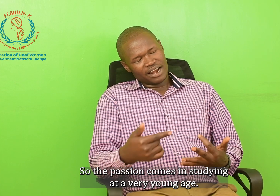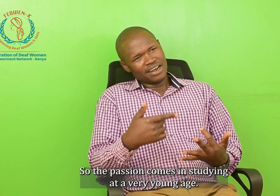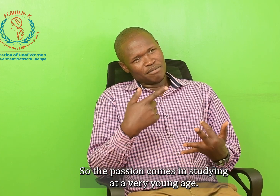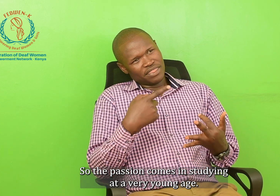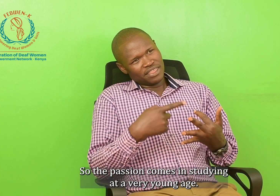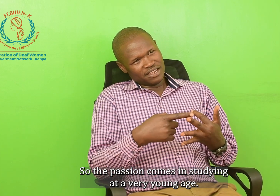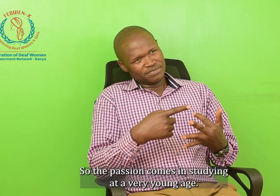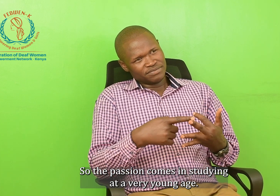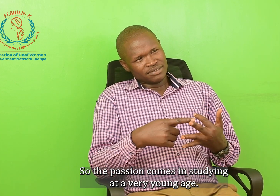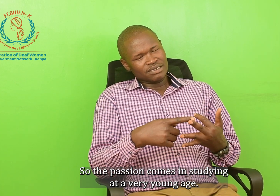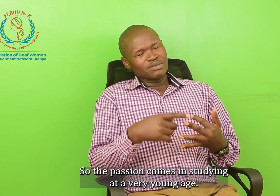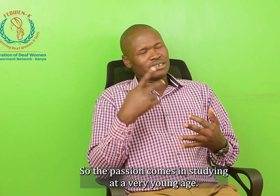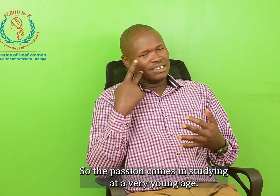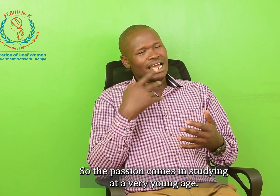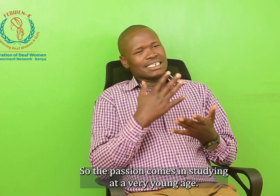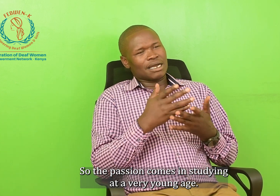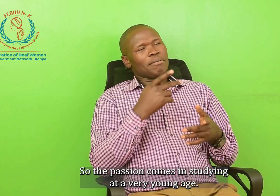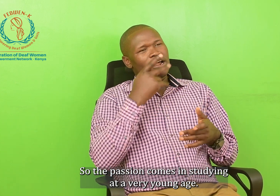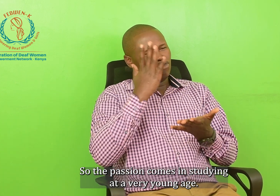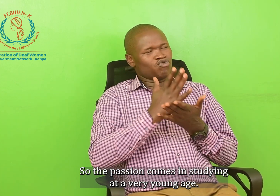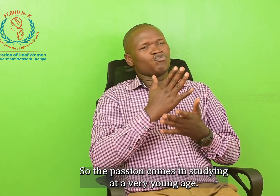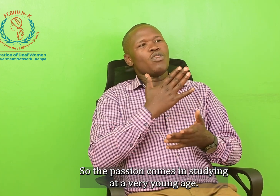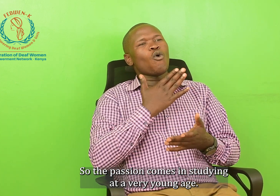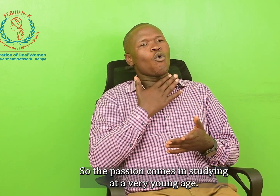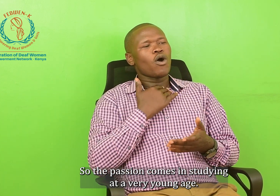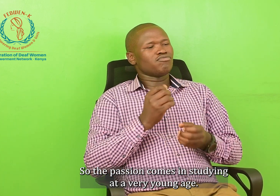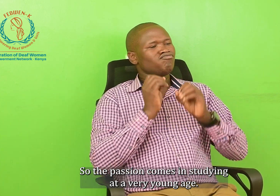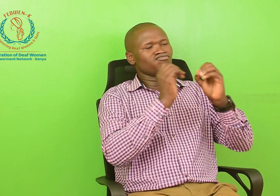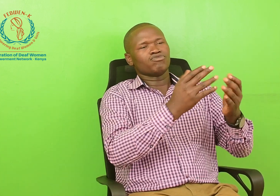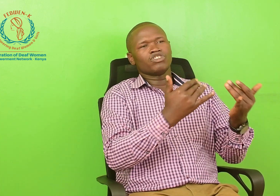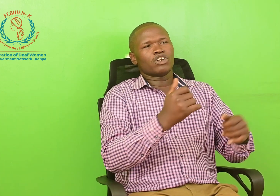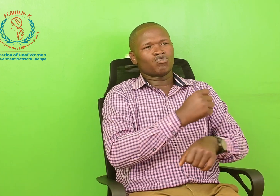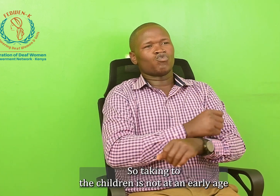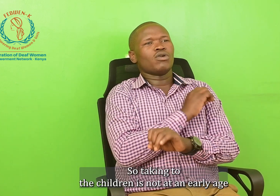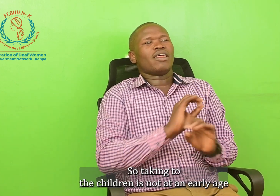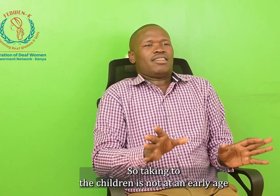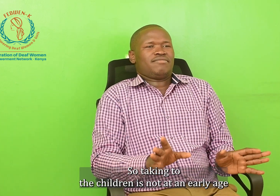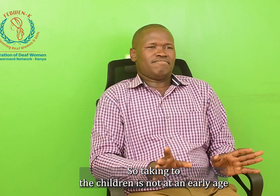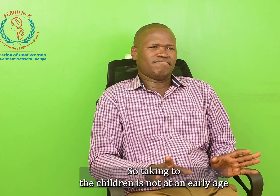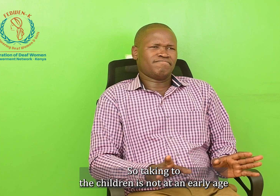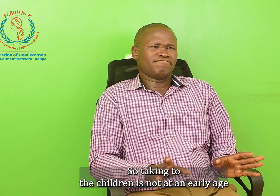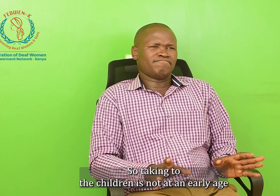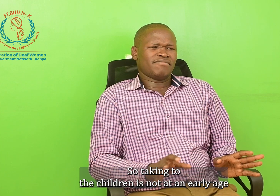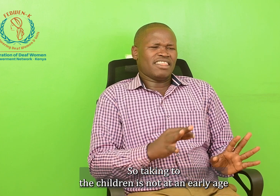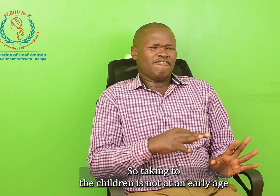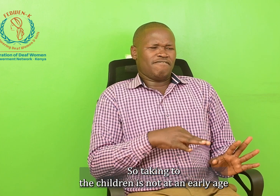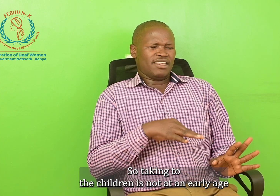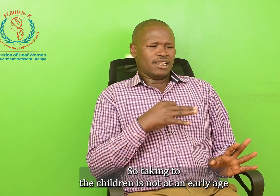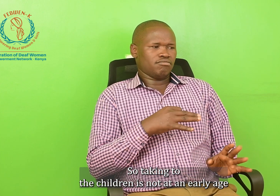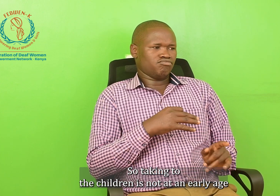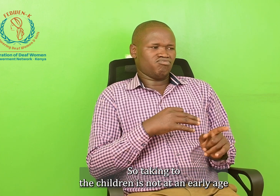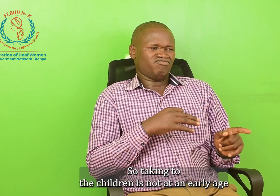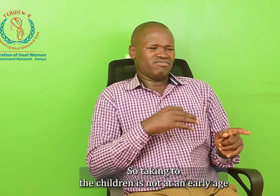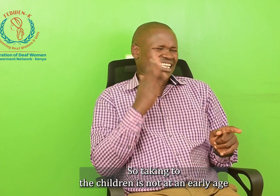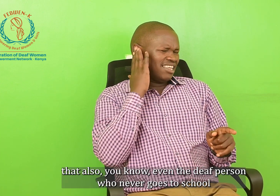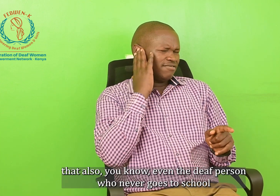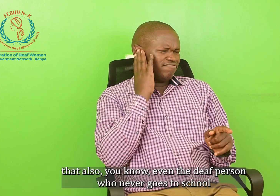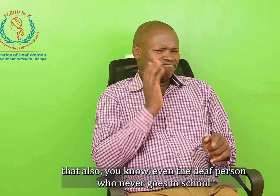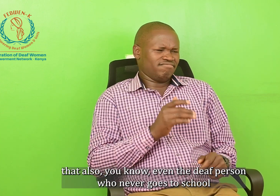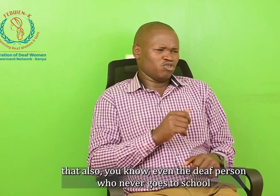passion comes in starting at a very young age. So taking to the children's not at an early age, that